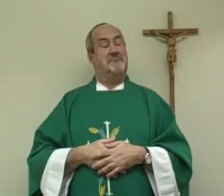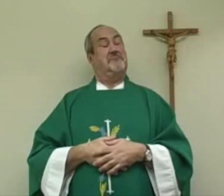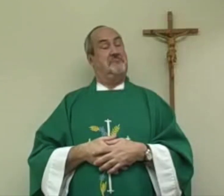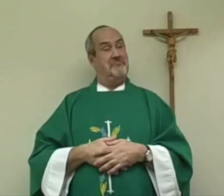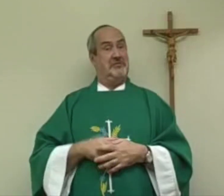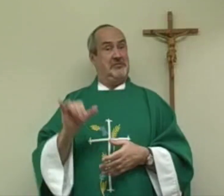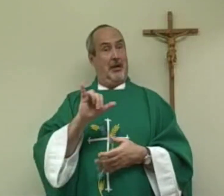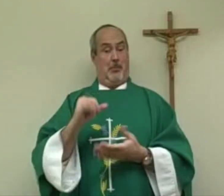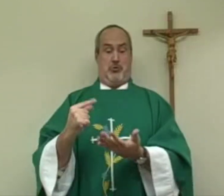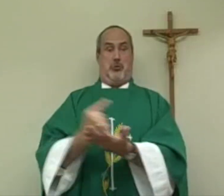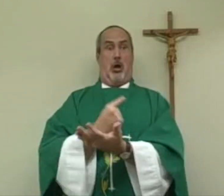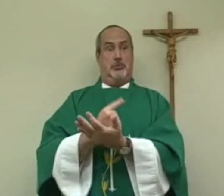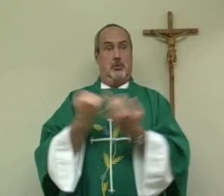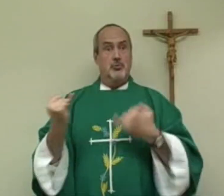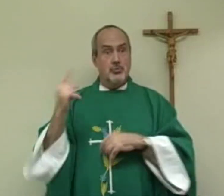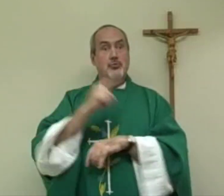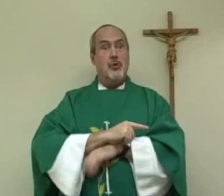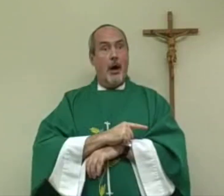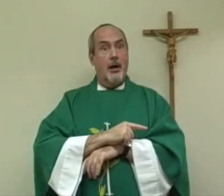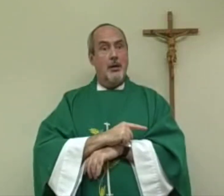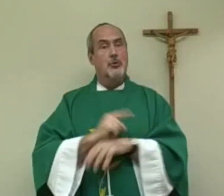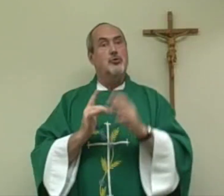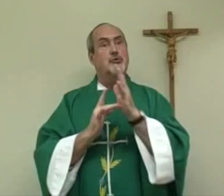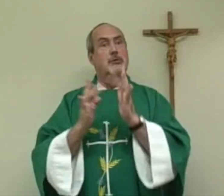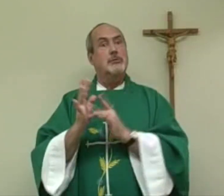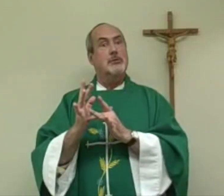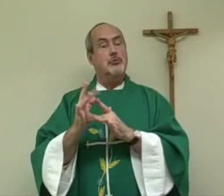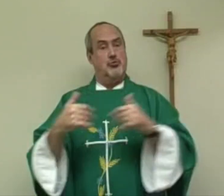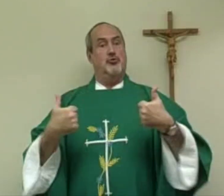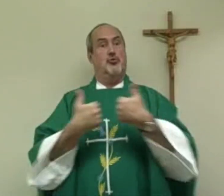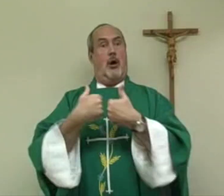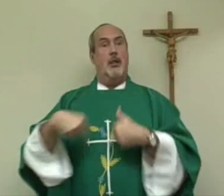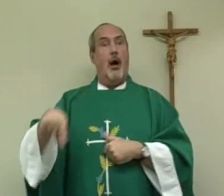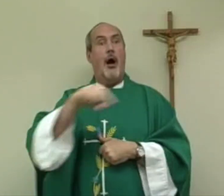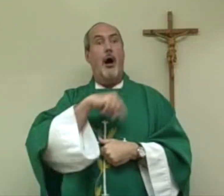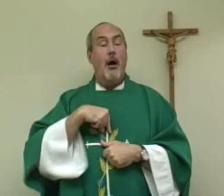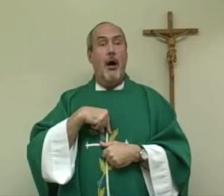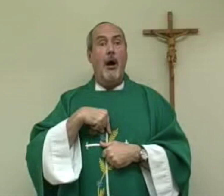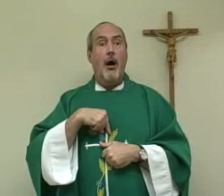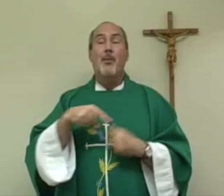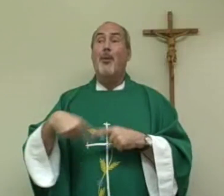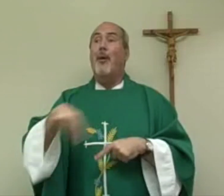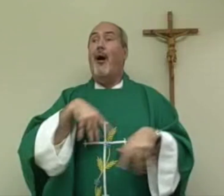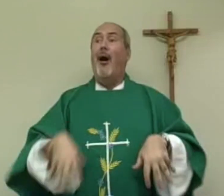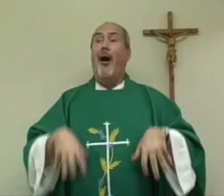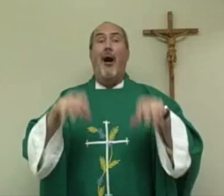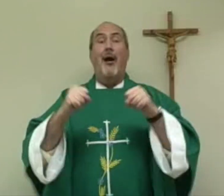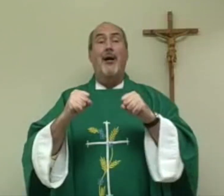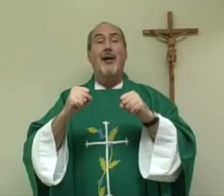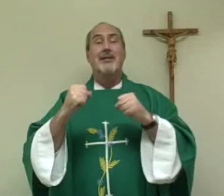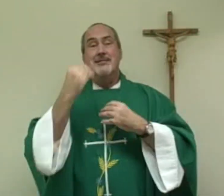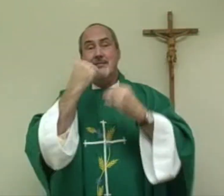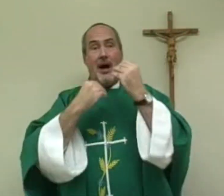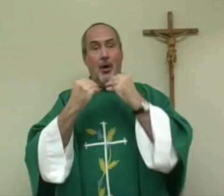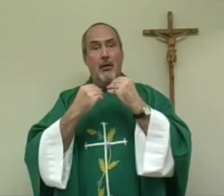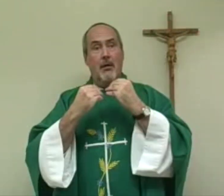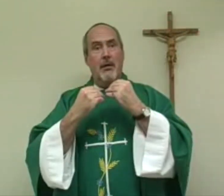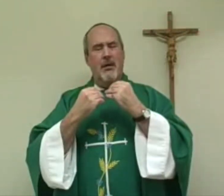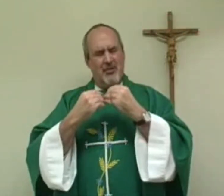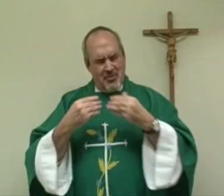In other words, He loves that we be humble. So I think today's gospel challenges us that when